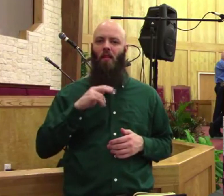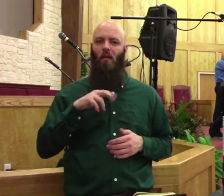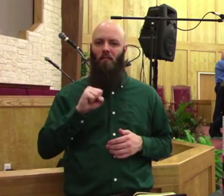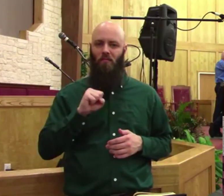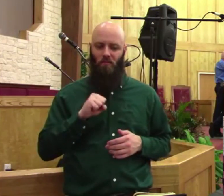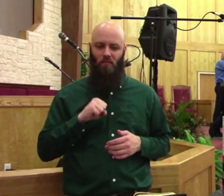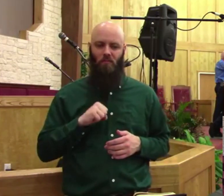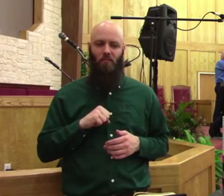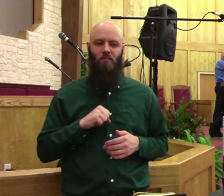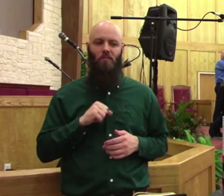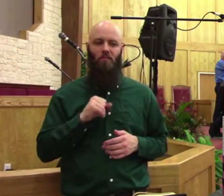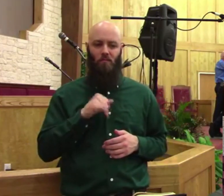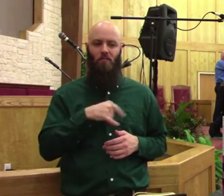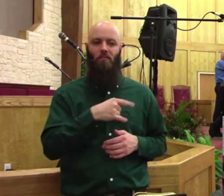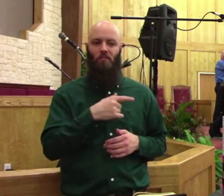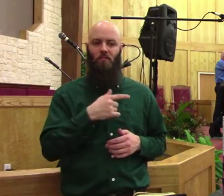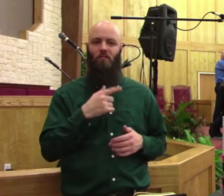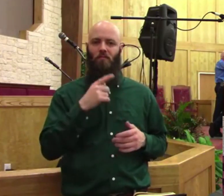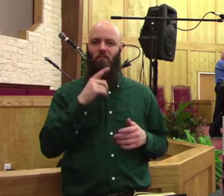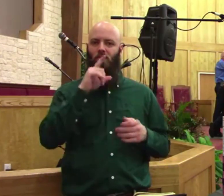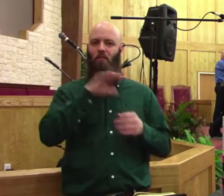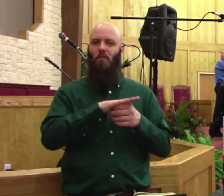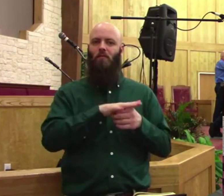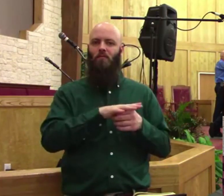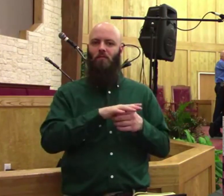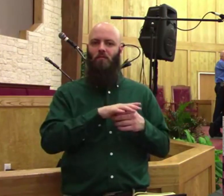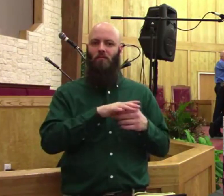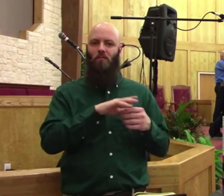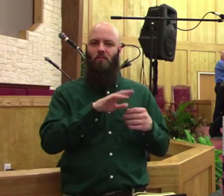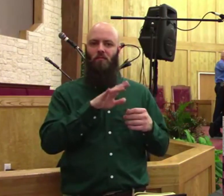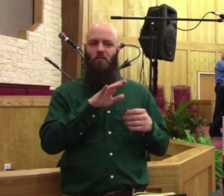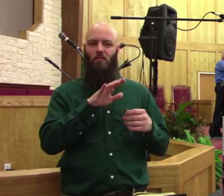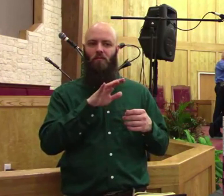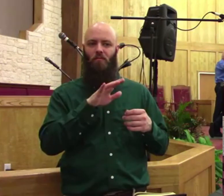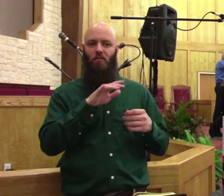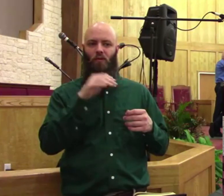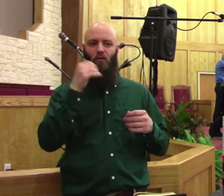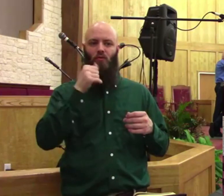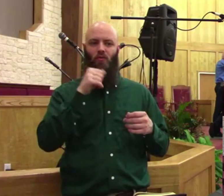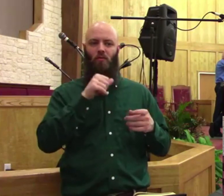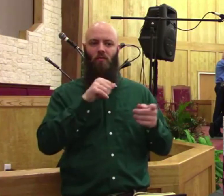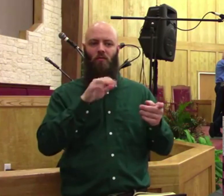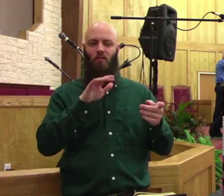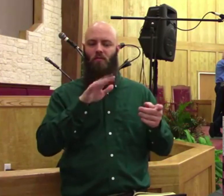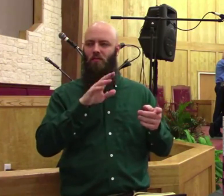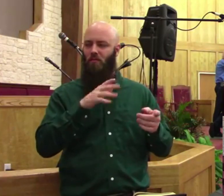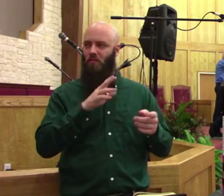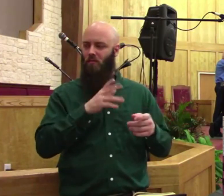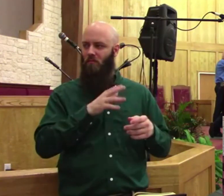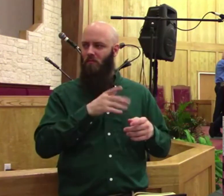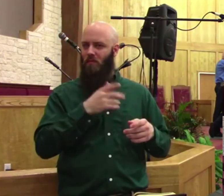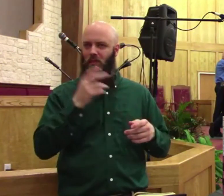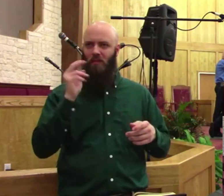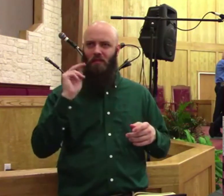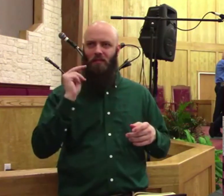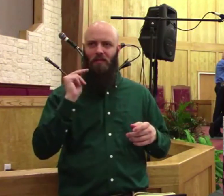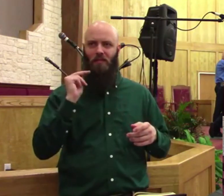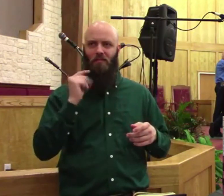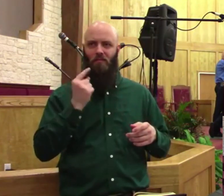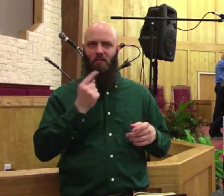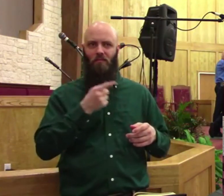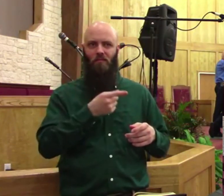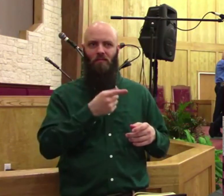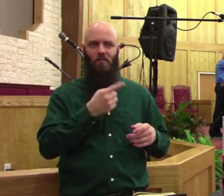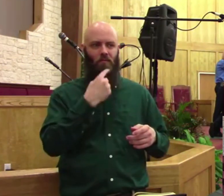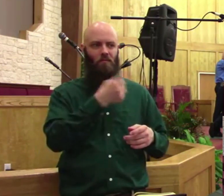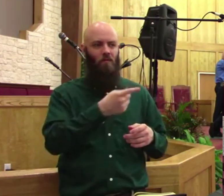who makes a promise to the girl, his niece or somebody,